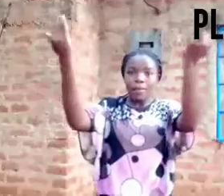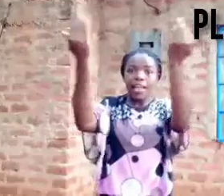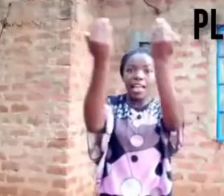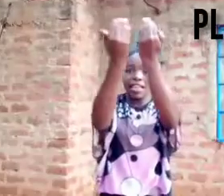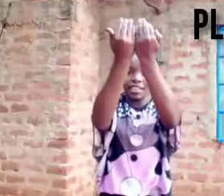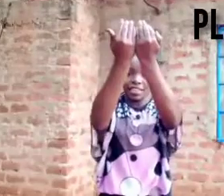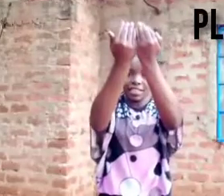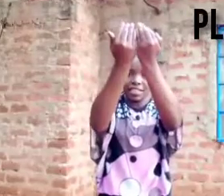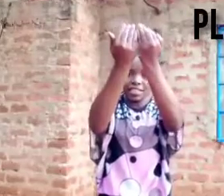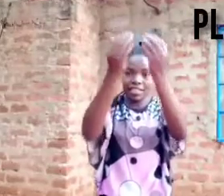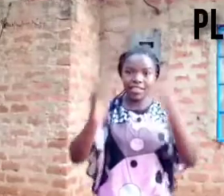Planet.